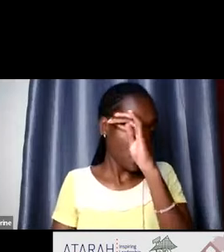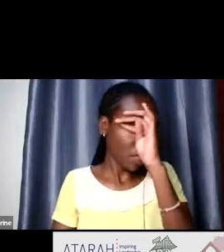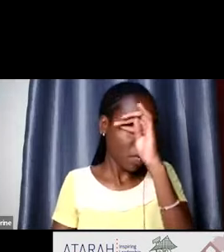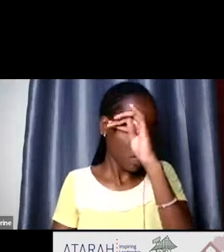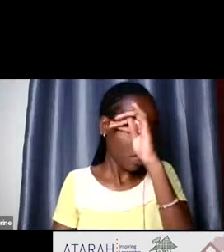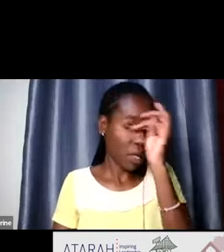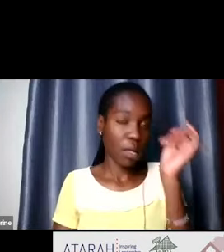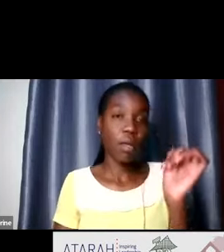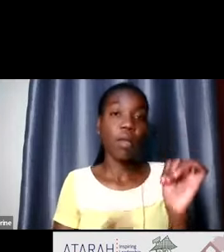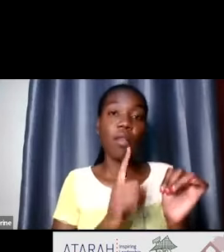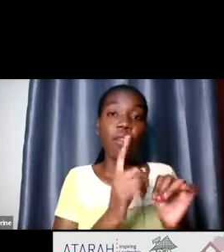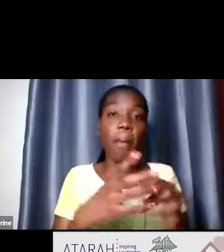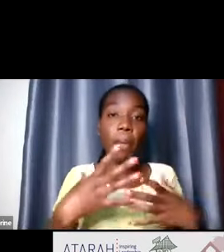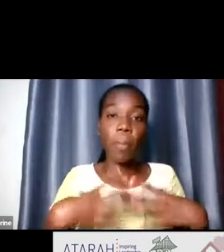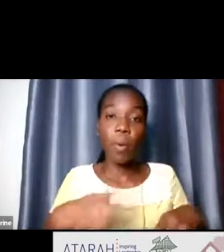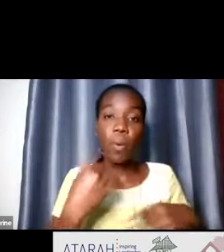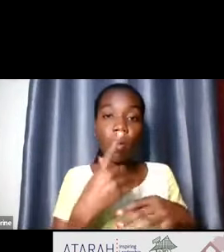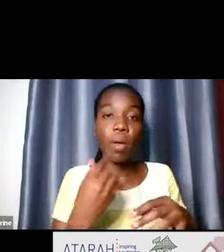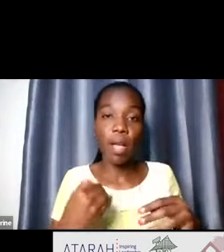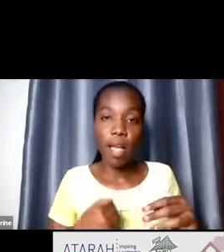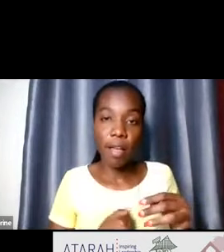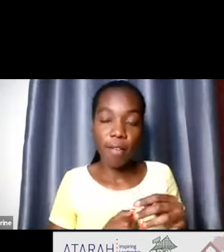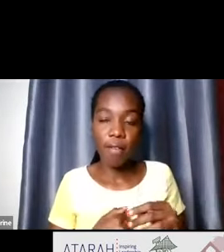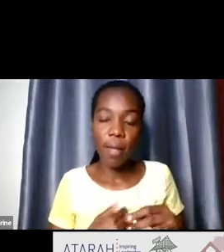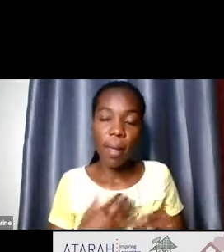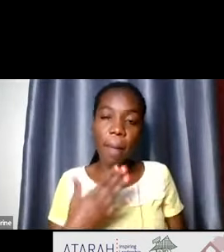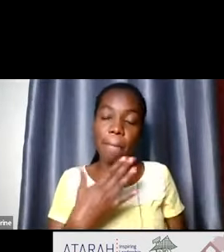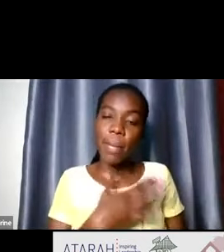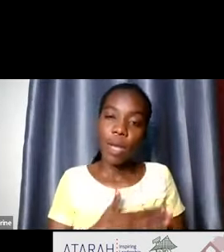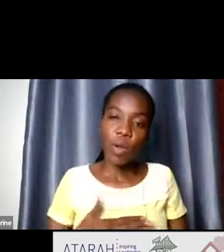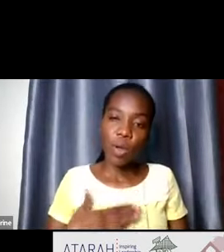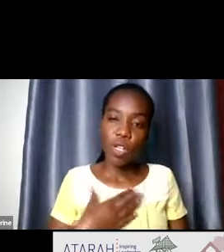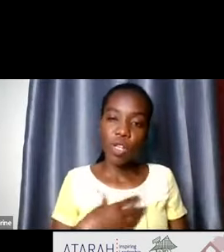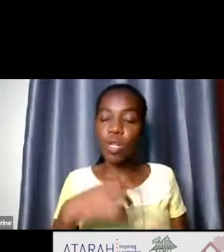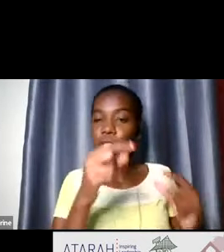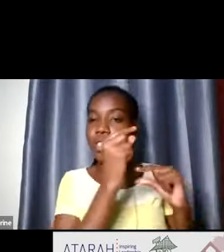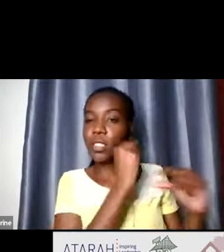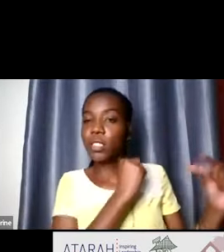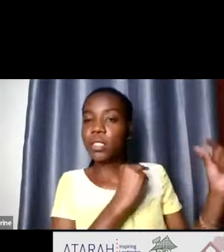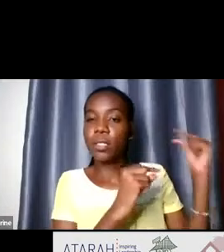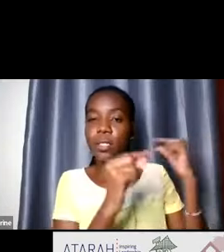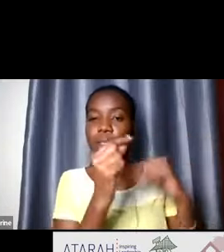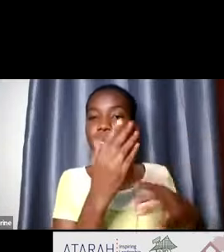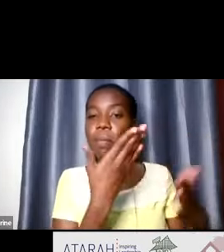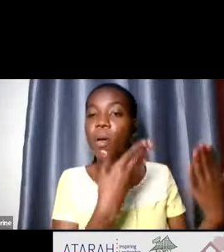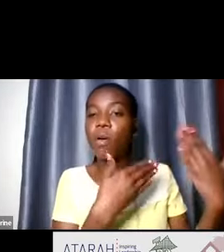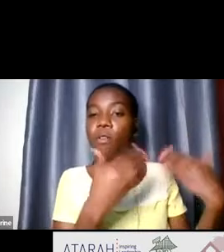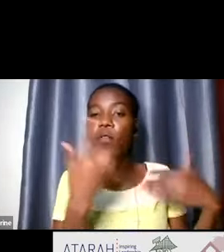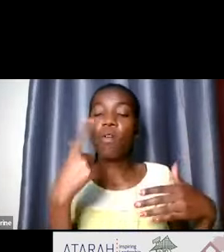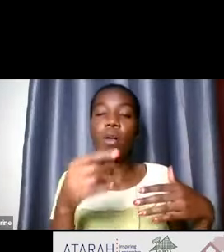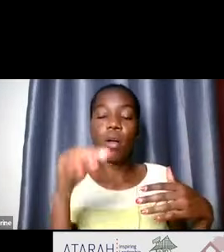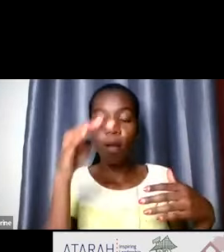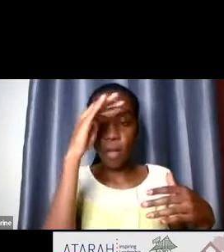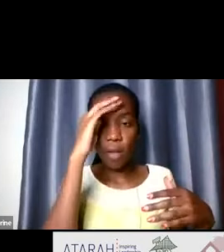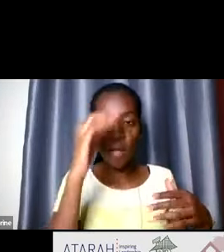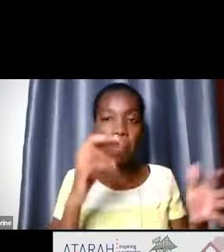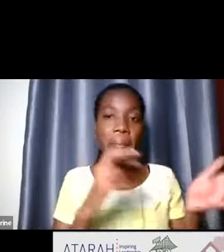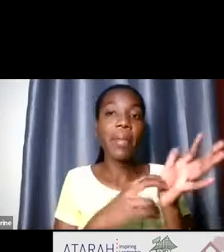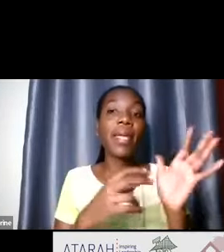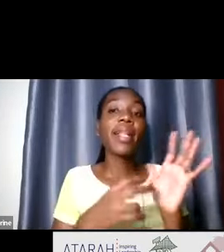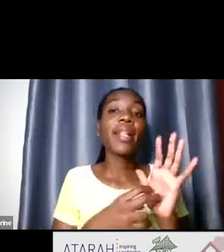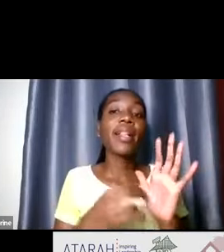For people who have a biological genetic background of alcoholism, then that is